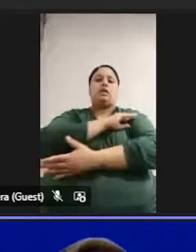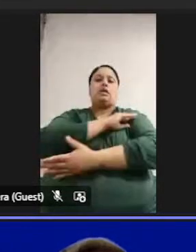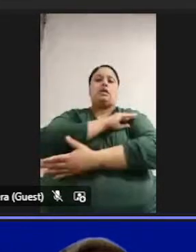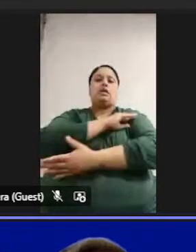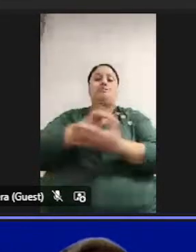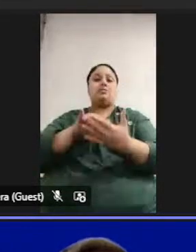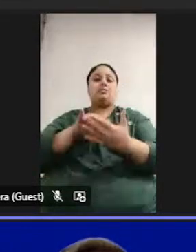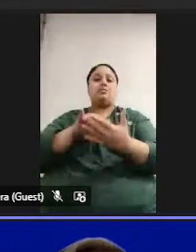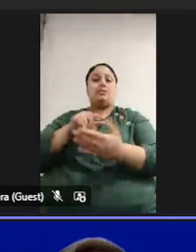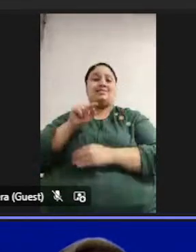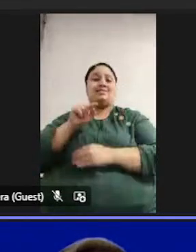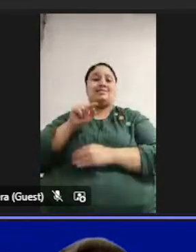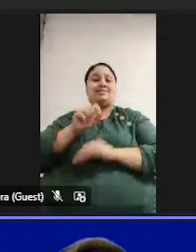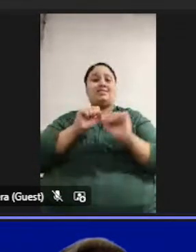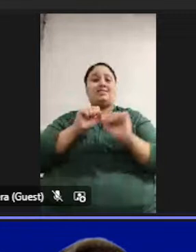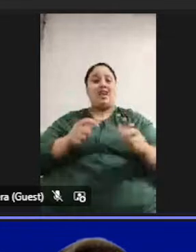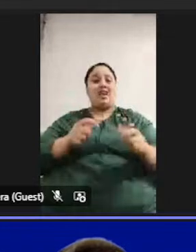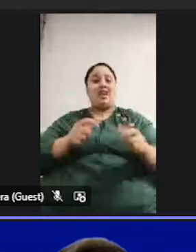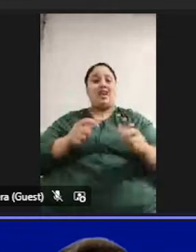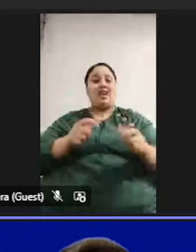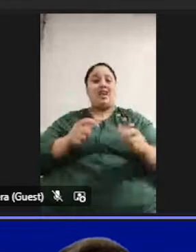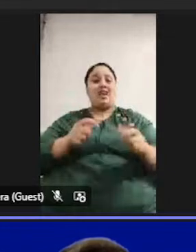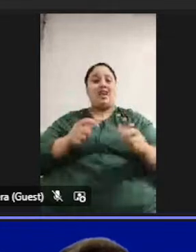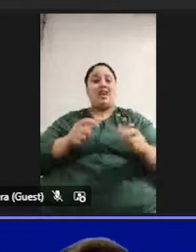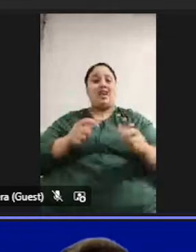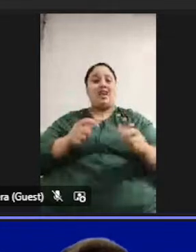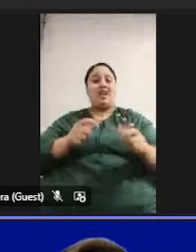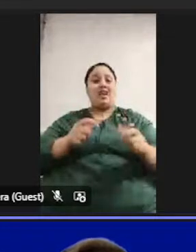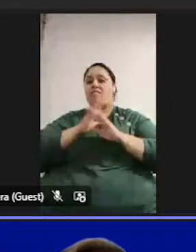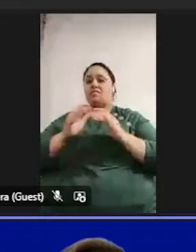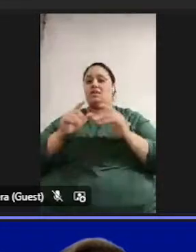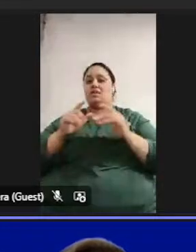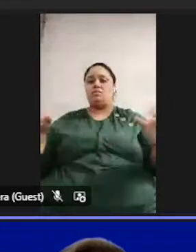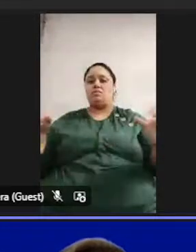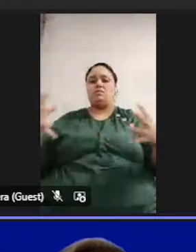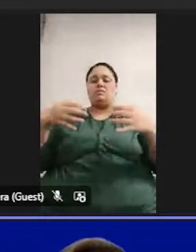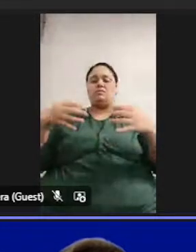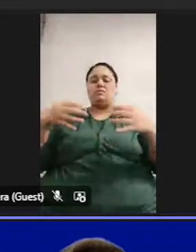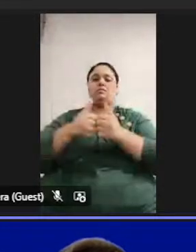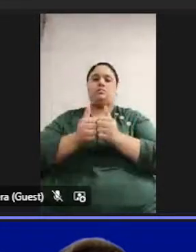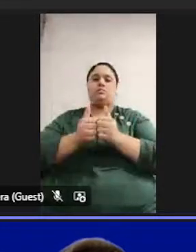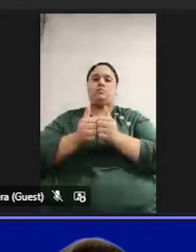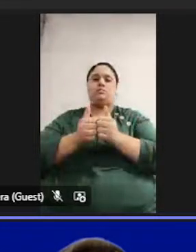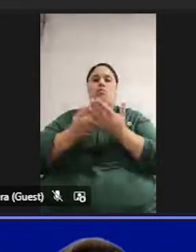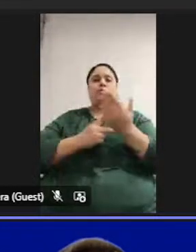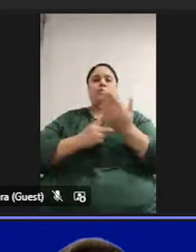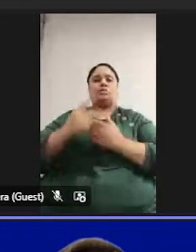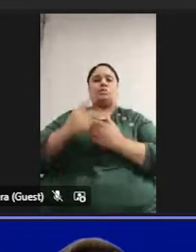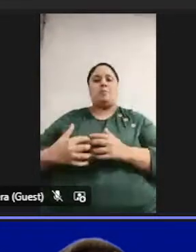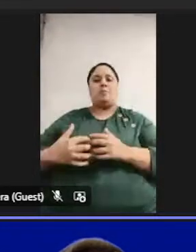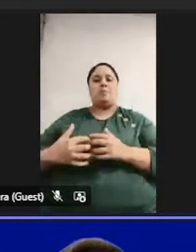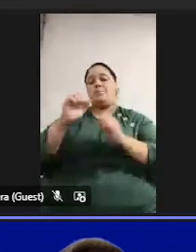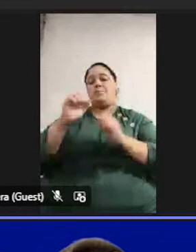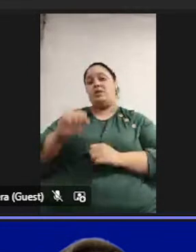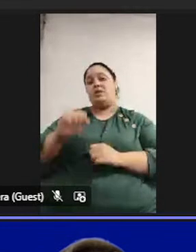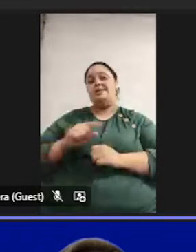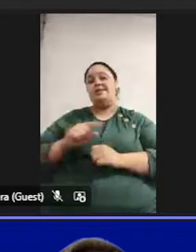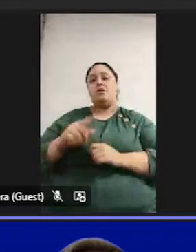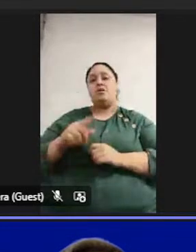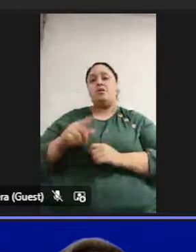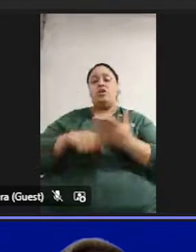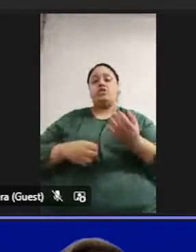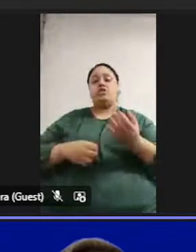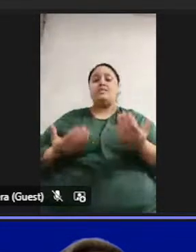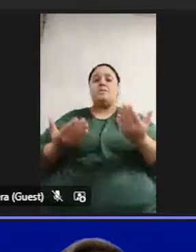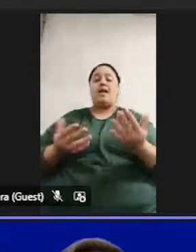enable both municipal and private sector energy projects. So the first of these is a cost of supply studies. And these are